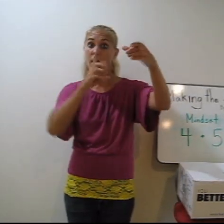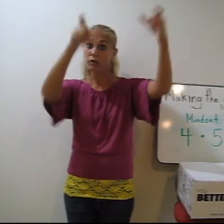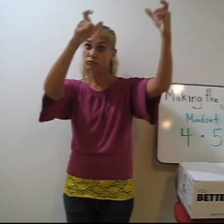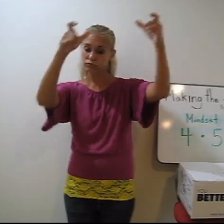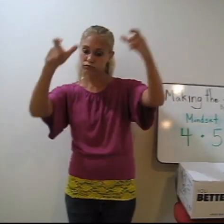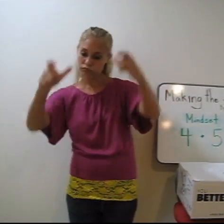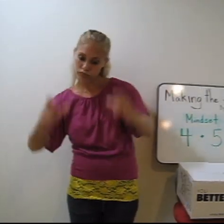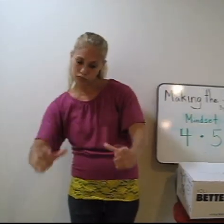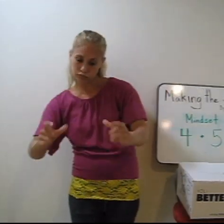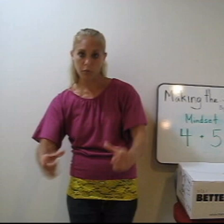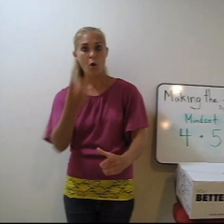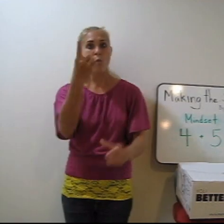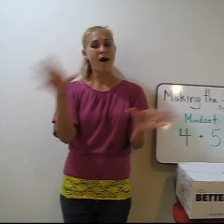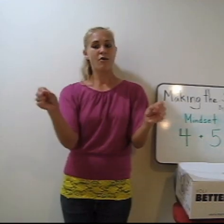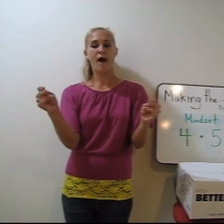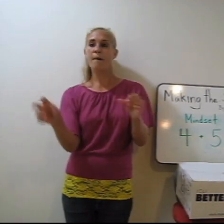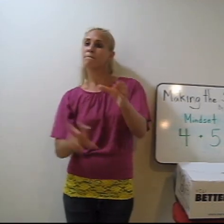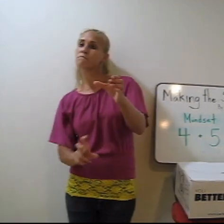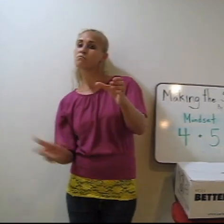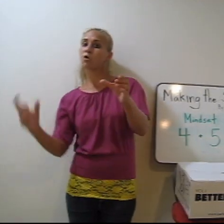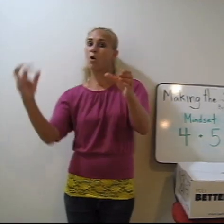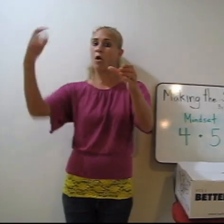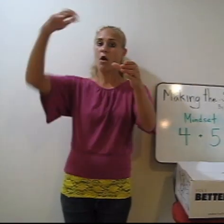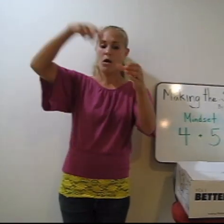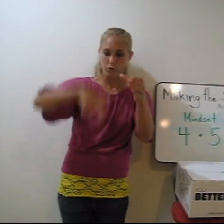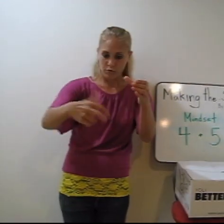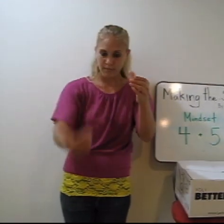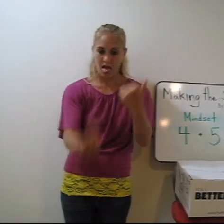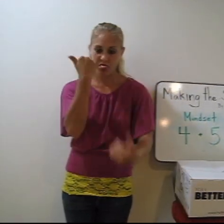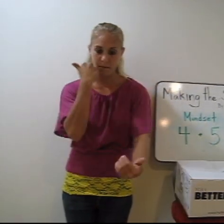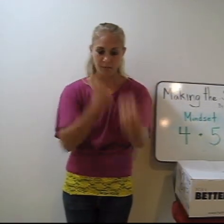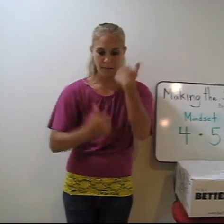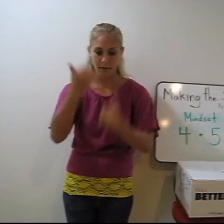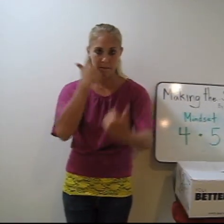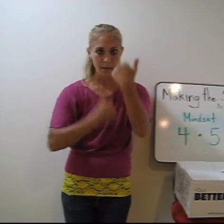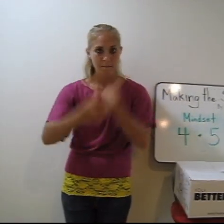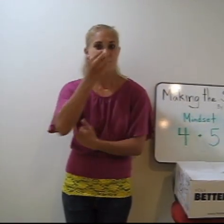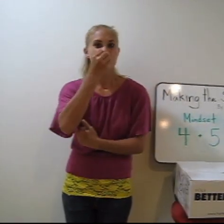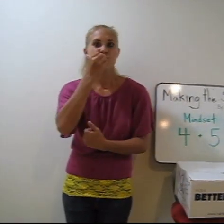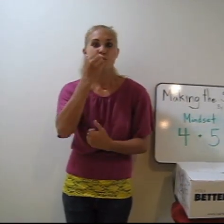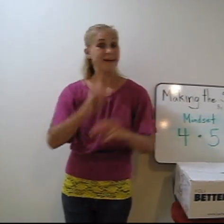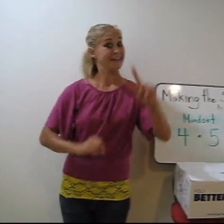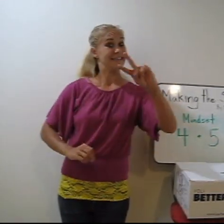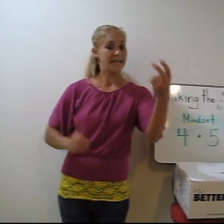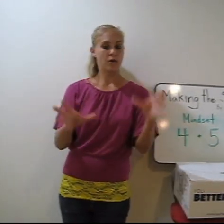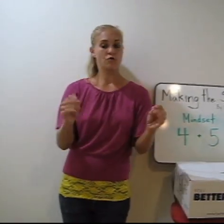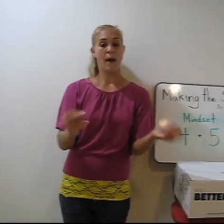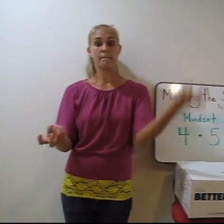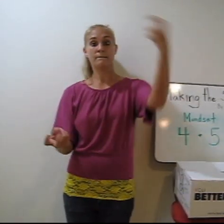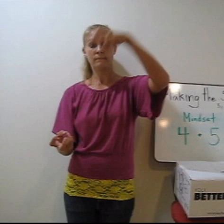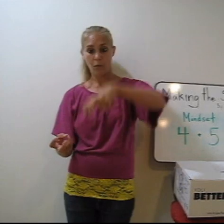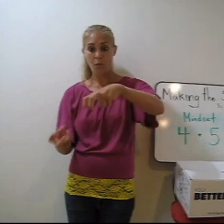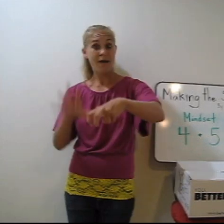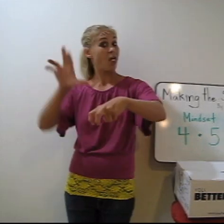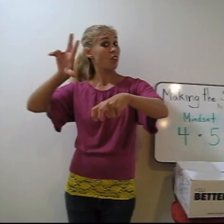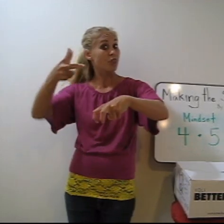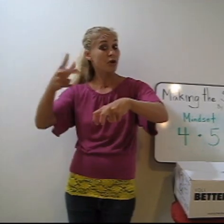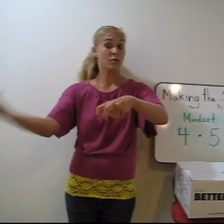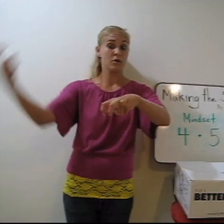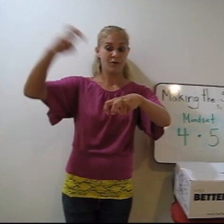One crab comes along, enters the cage, and begins munching on the bait. A second crab joins him. A third, and it's Crab